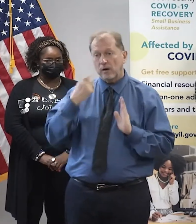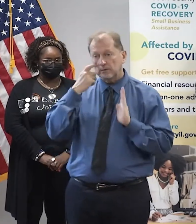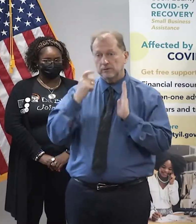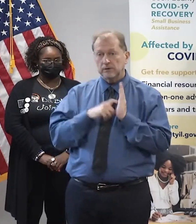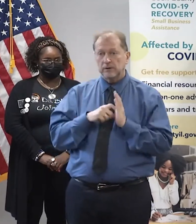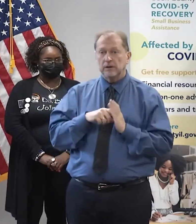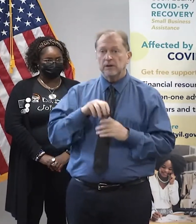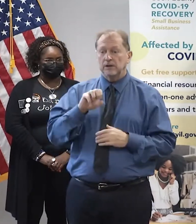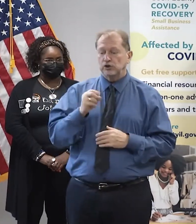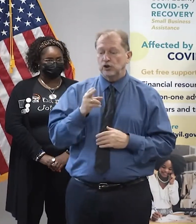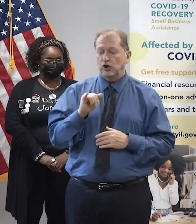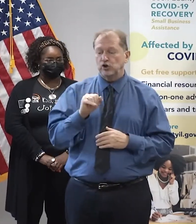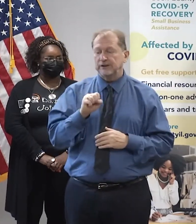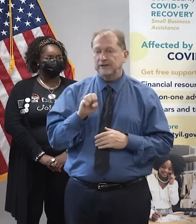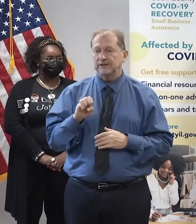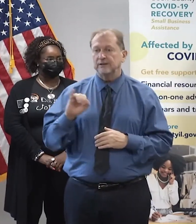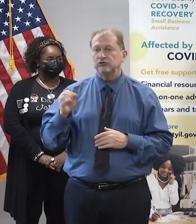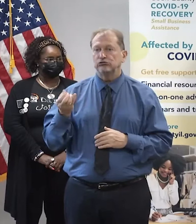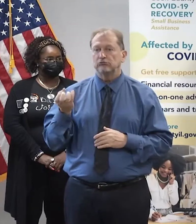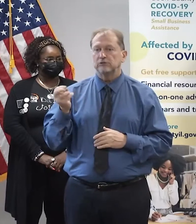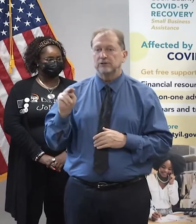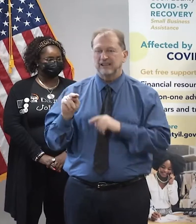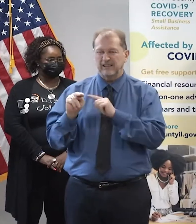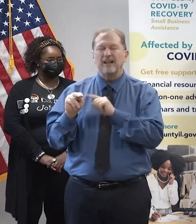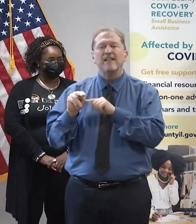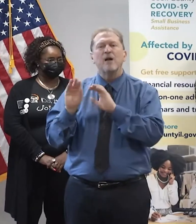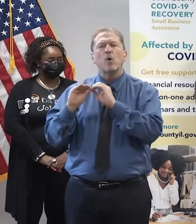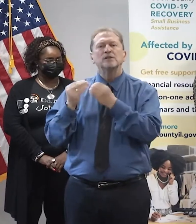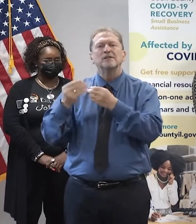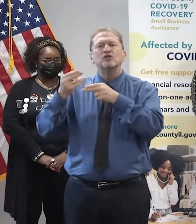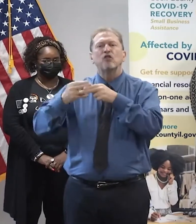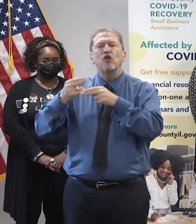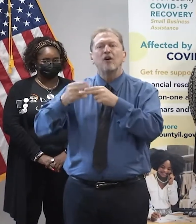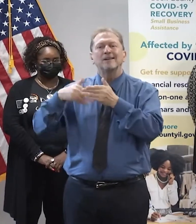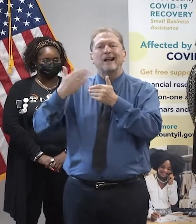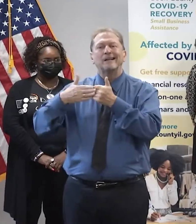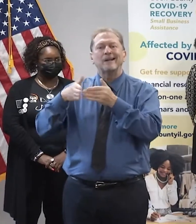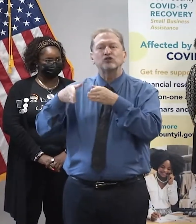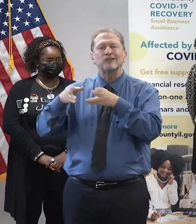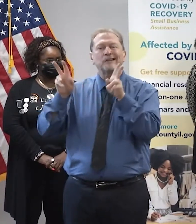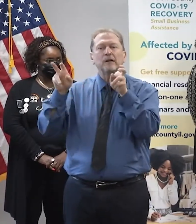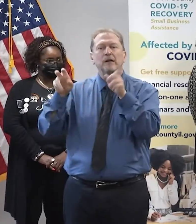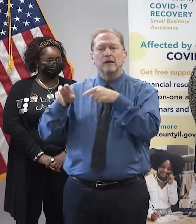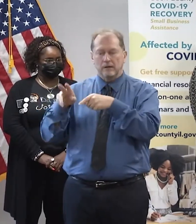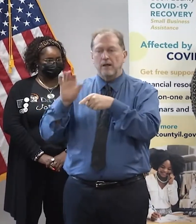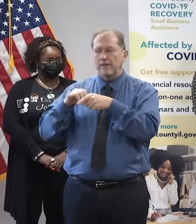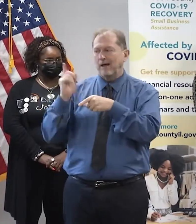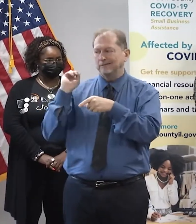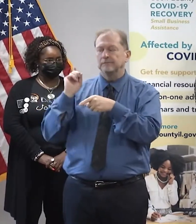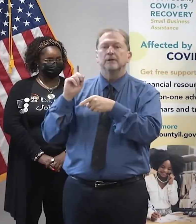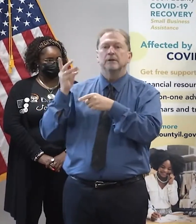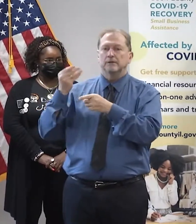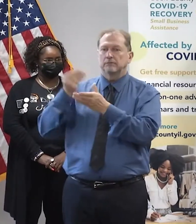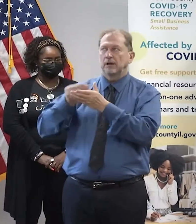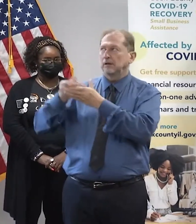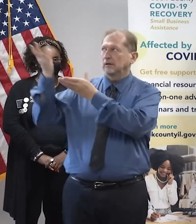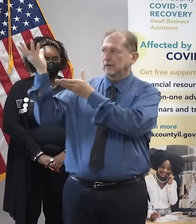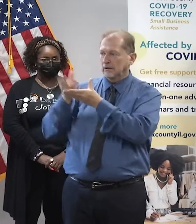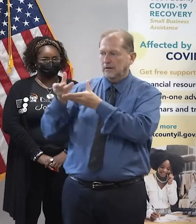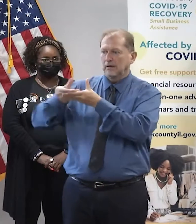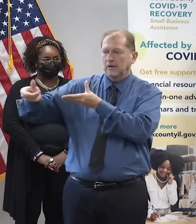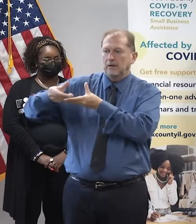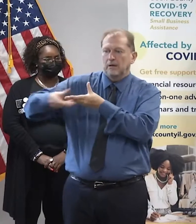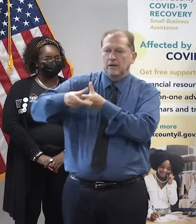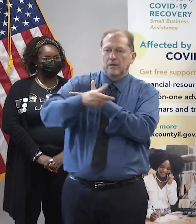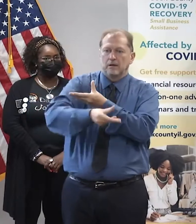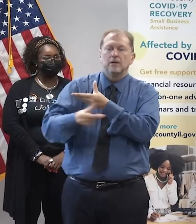and the team at Next Street for overseeing the Small Business Assistance Program and the network of over 35 business service